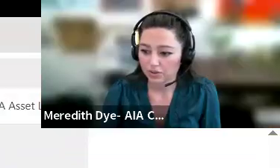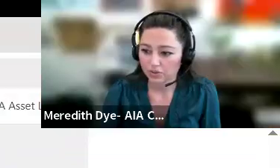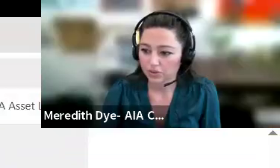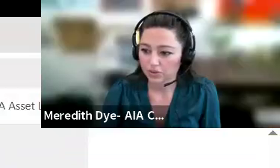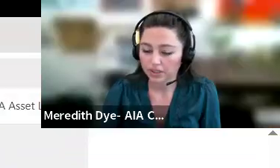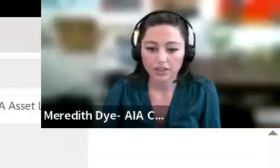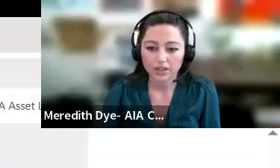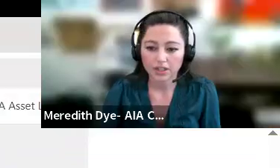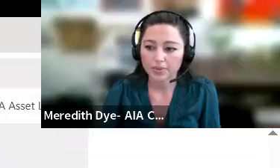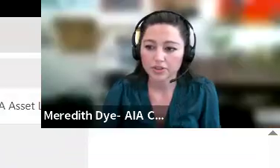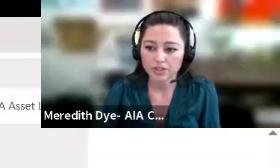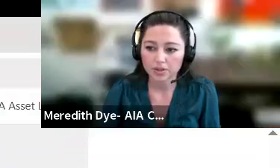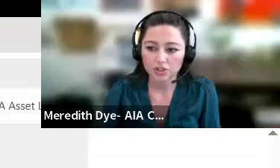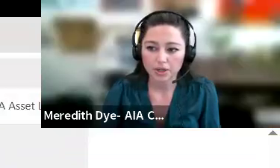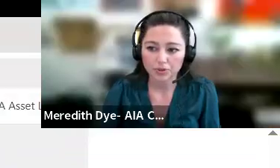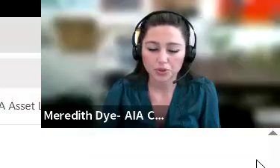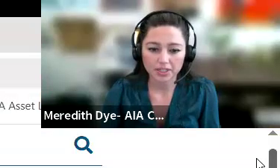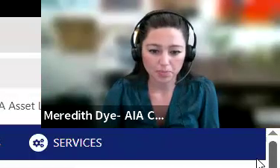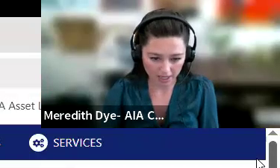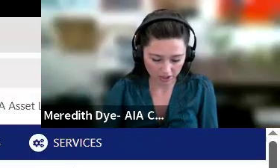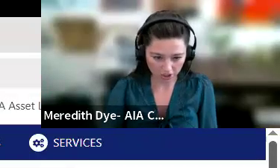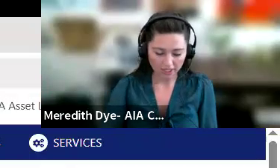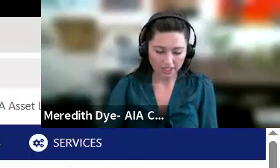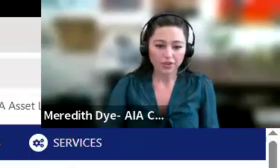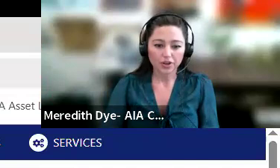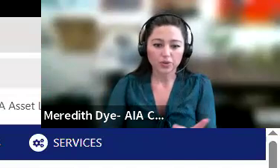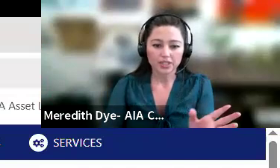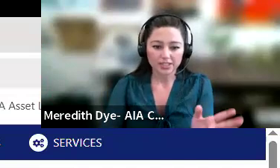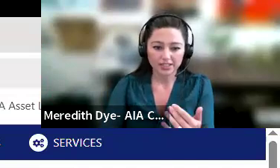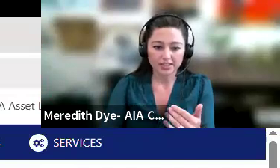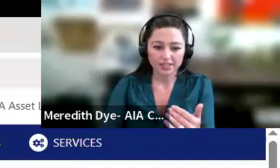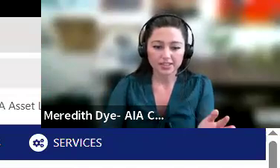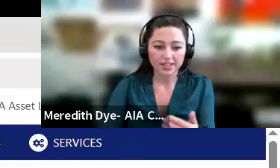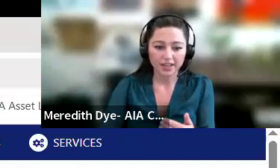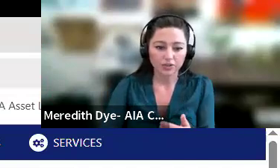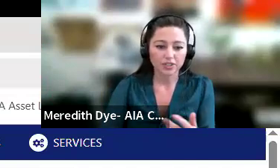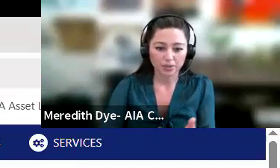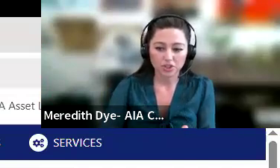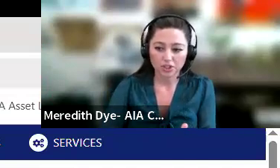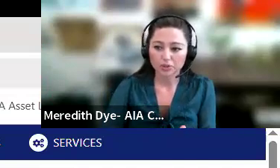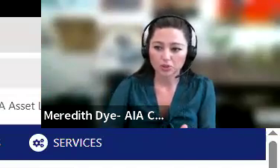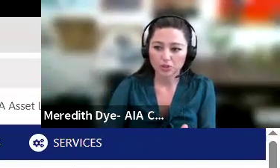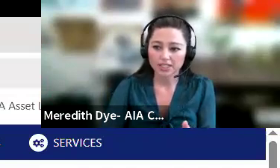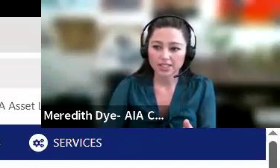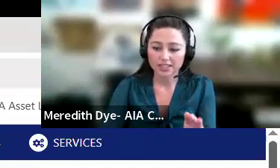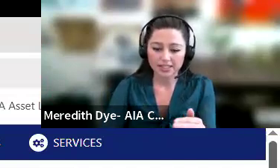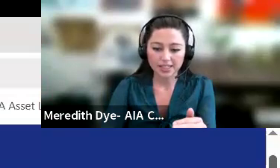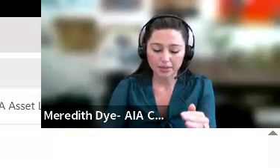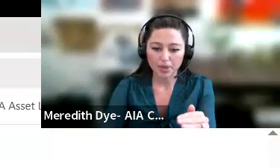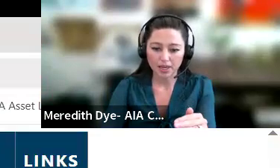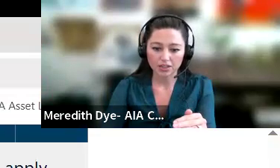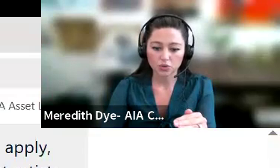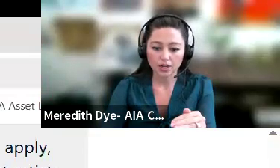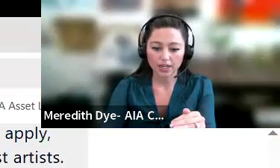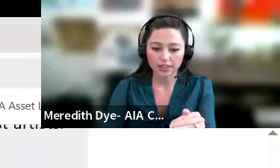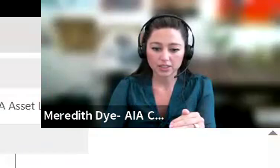Yes. So here's the commission opportunities page. Though it says it's titled commission opportunities, it's the